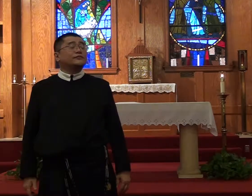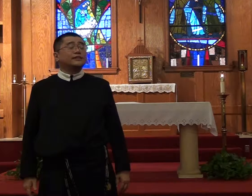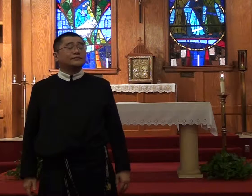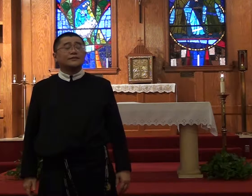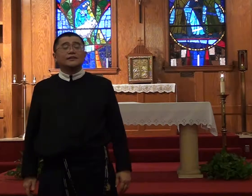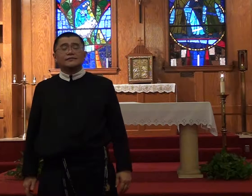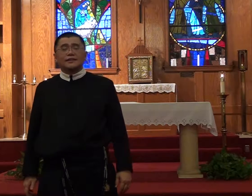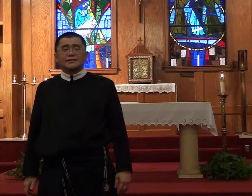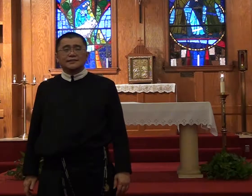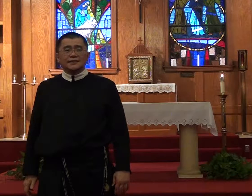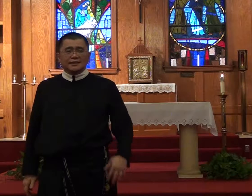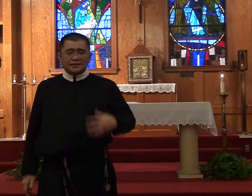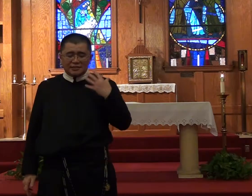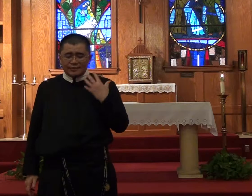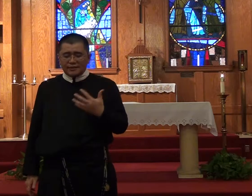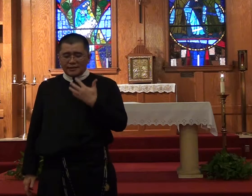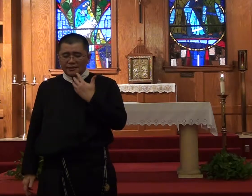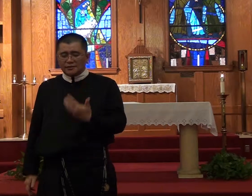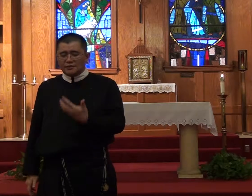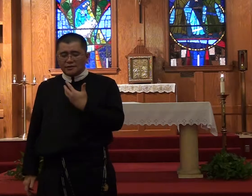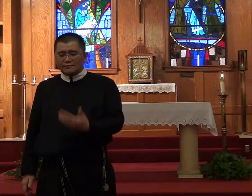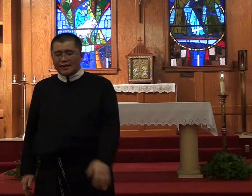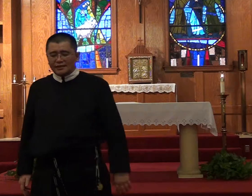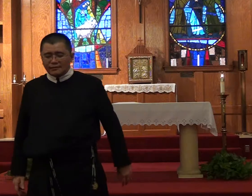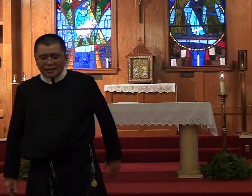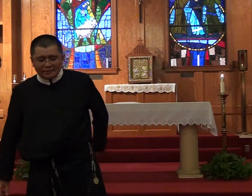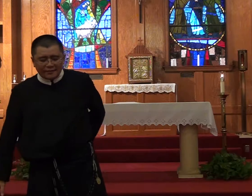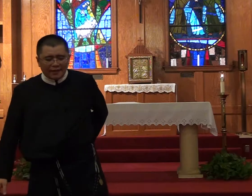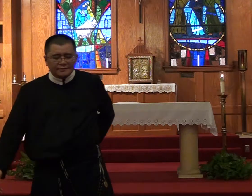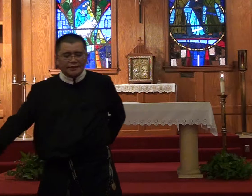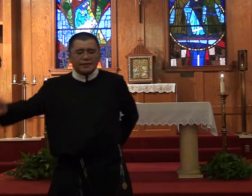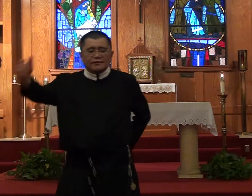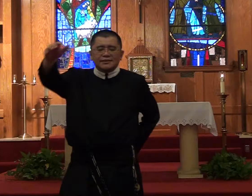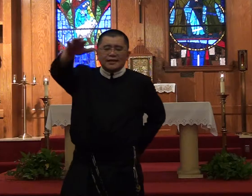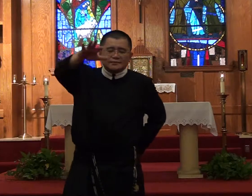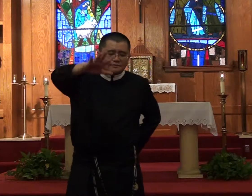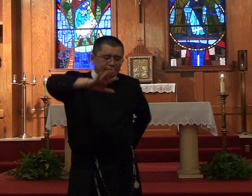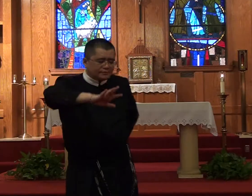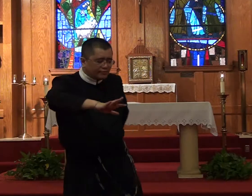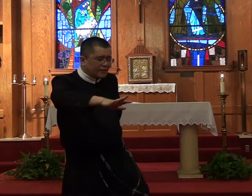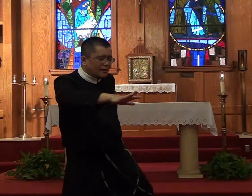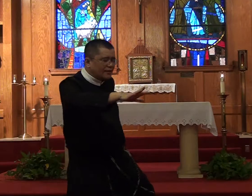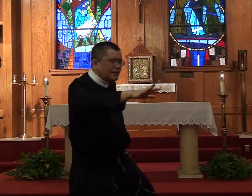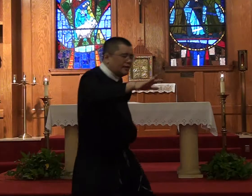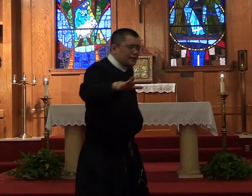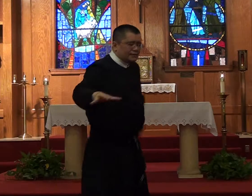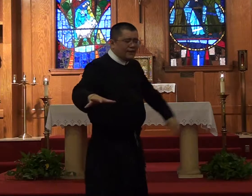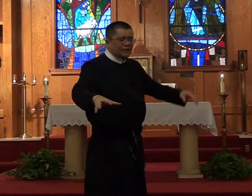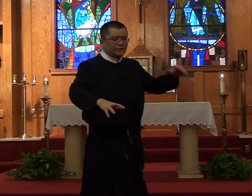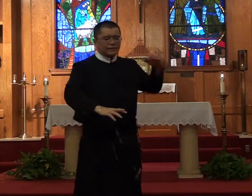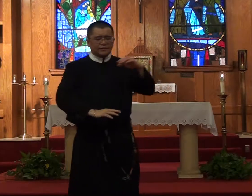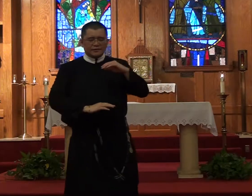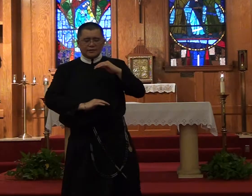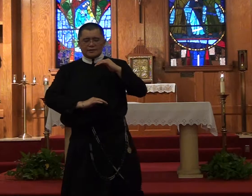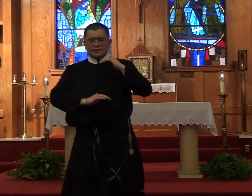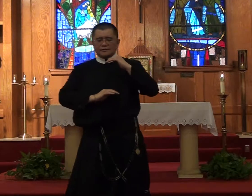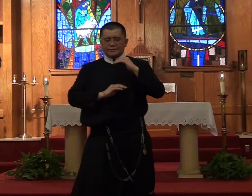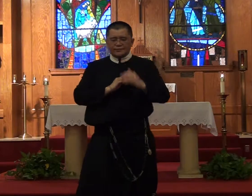healing for us in the spirit, in the soul, in the mind, and the body. Now, once again, the makeup of the